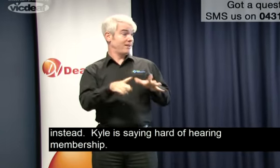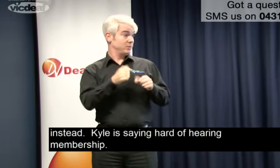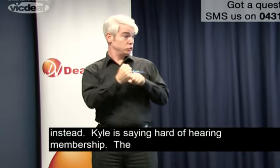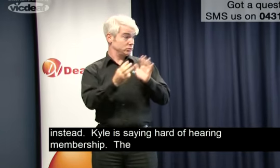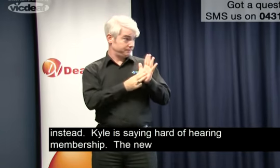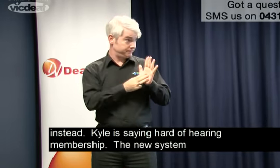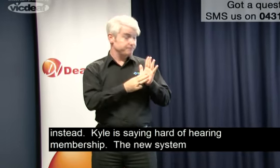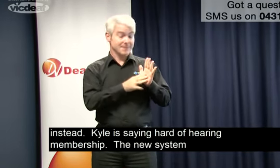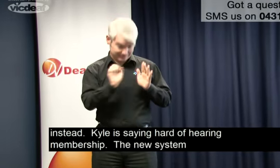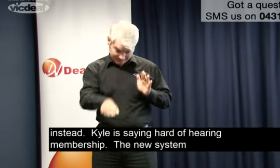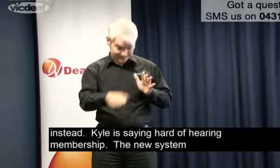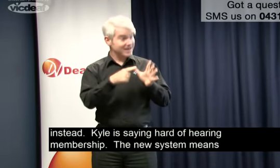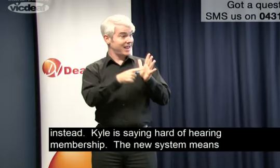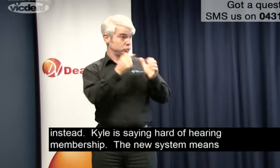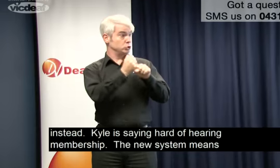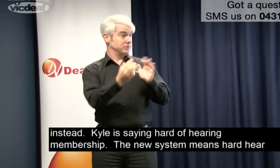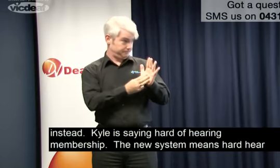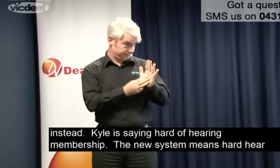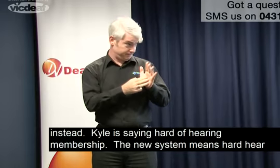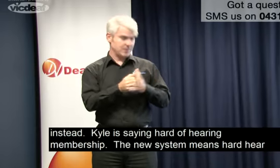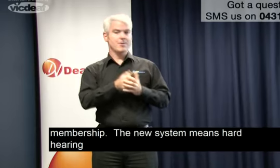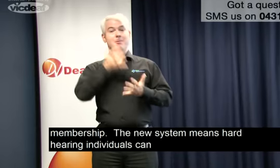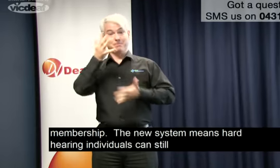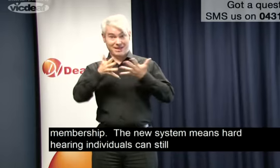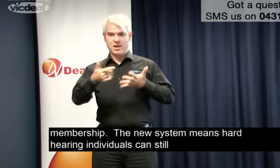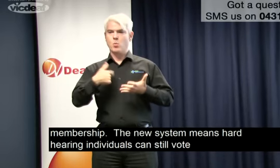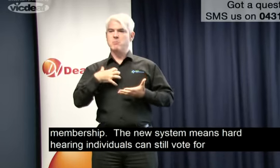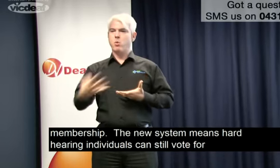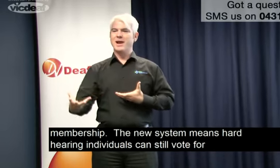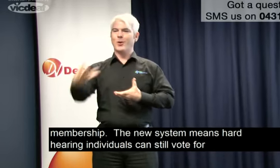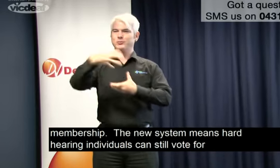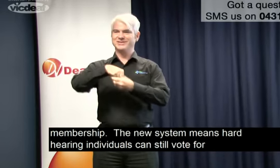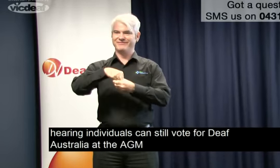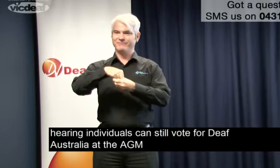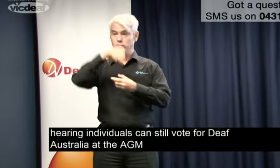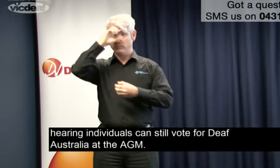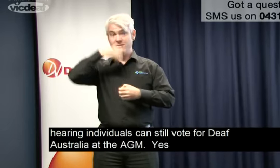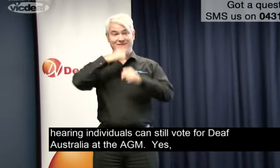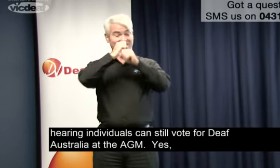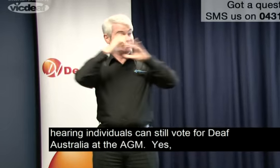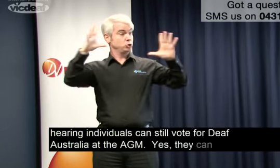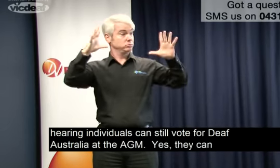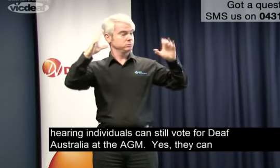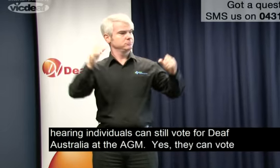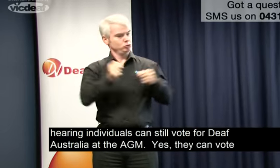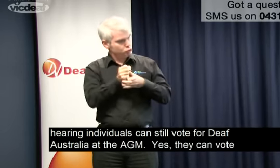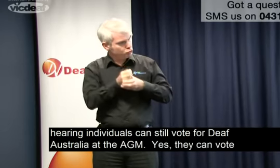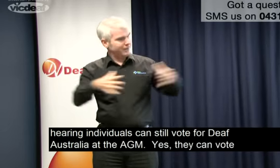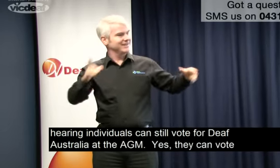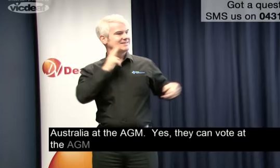for Deaf Australia at the AGM. Yes, they can vote at the AGM. So it means we're becoming more inclusive. So remember, with our vision,